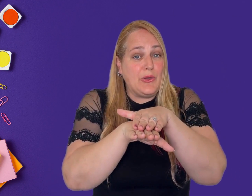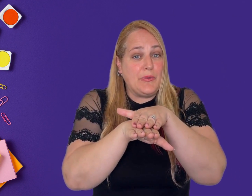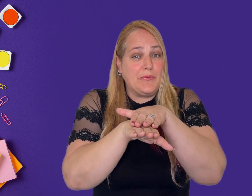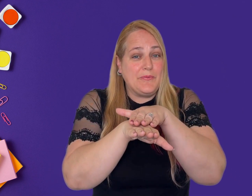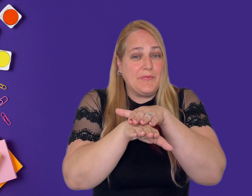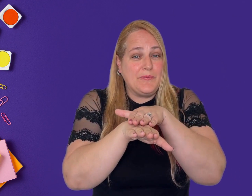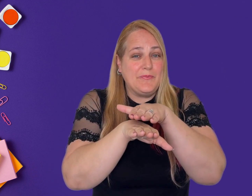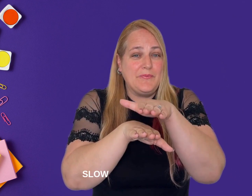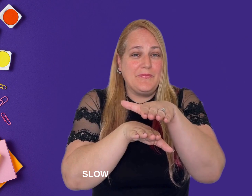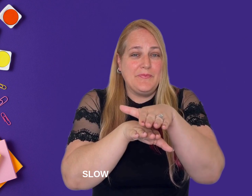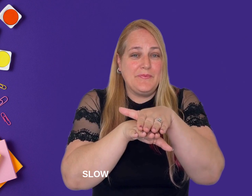Slow.